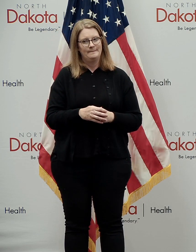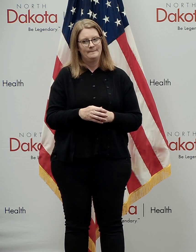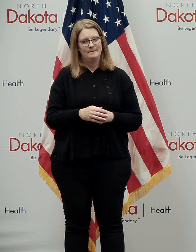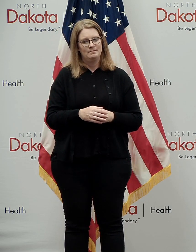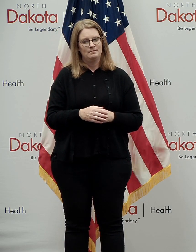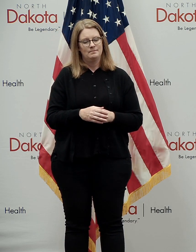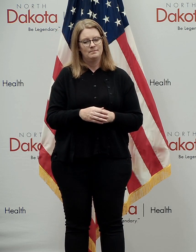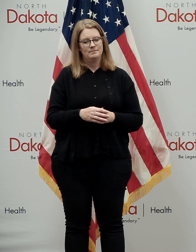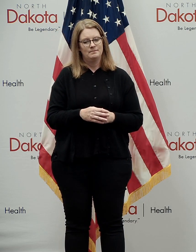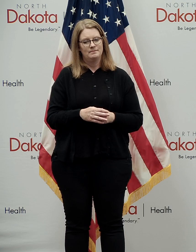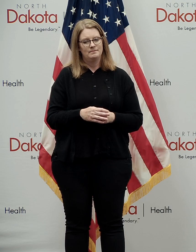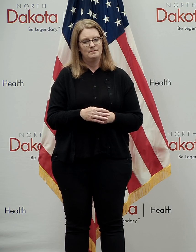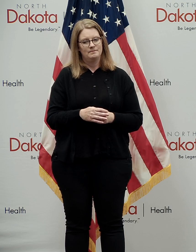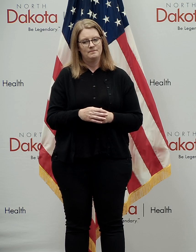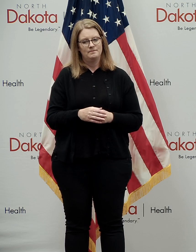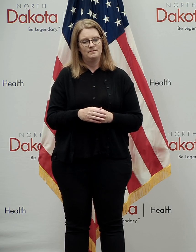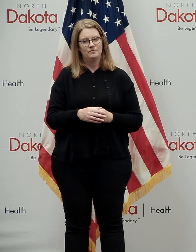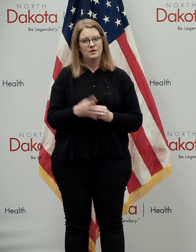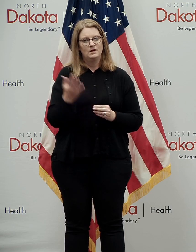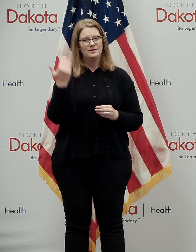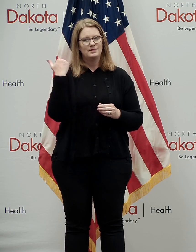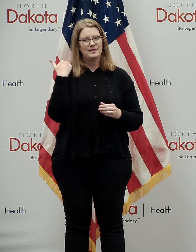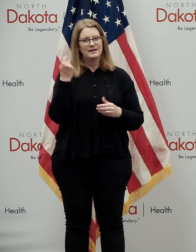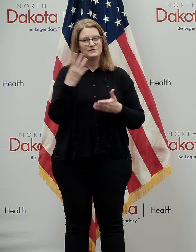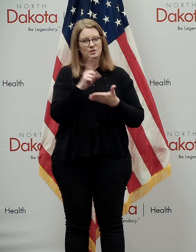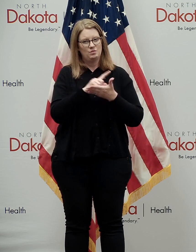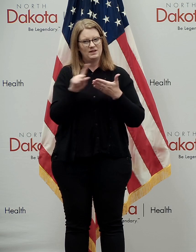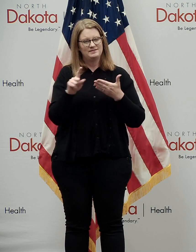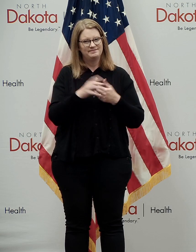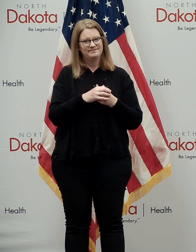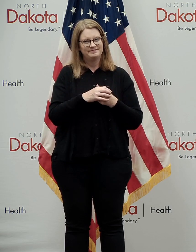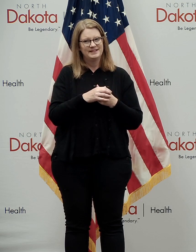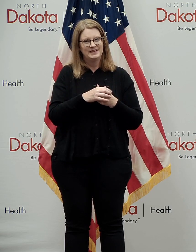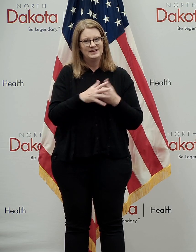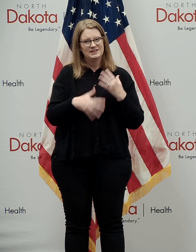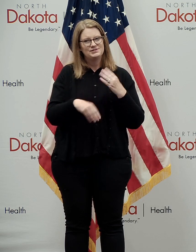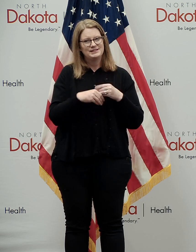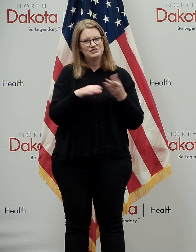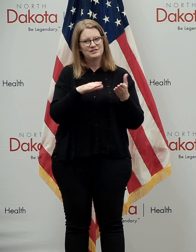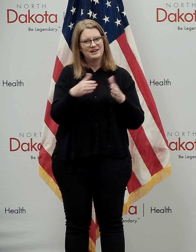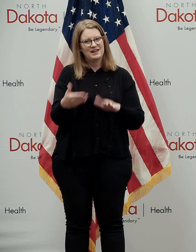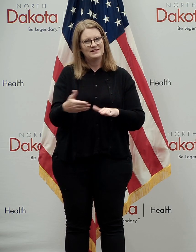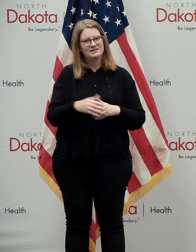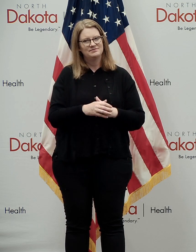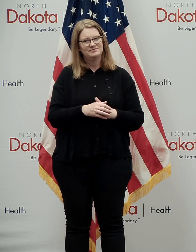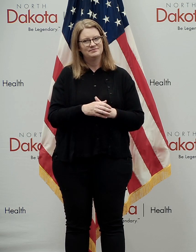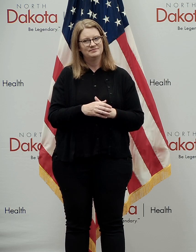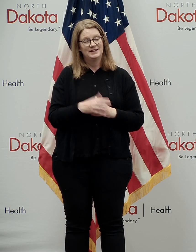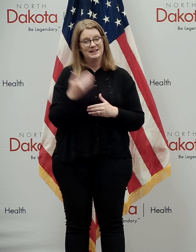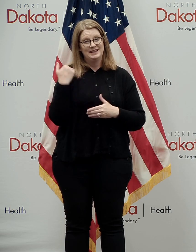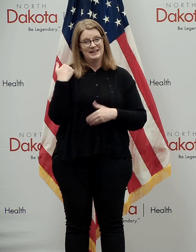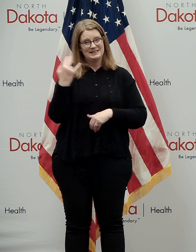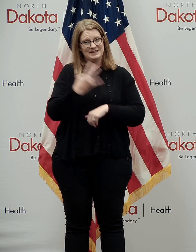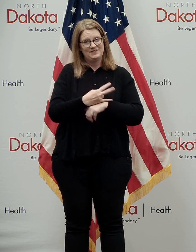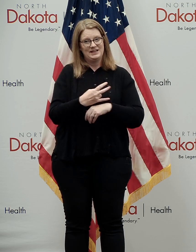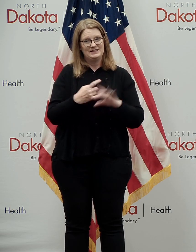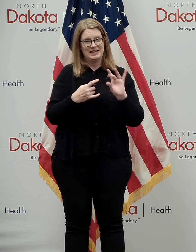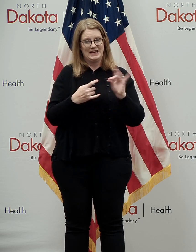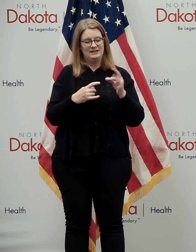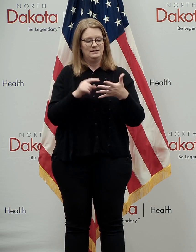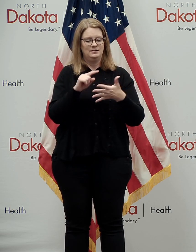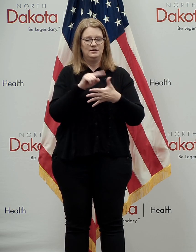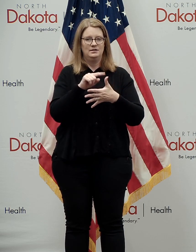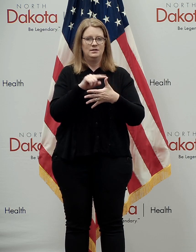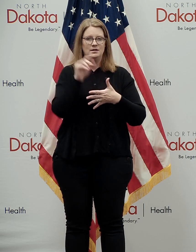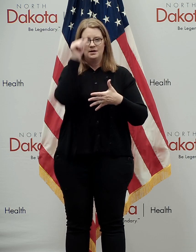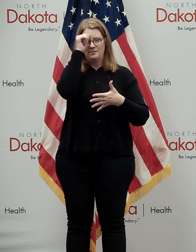weeks, we also have had some additional deaths, which is always a sad thing to report, but 8 over the last 7 days. A man